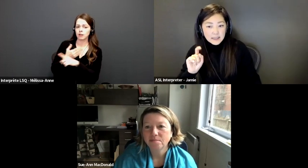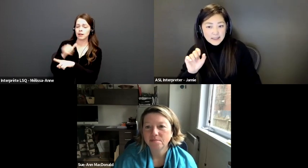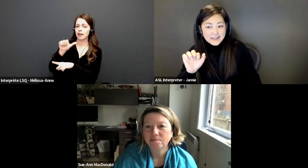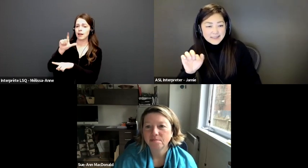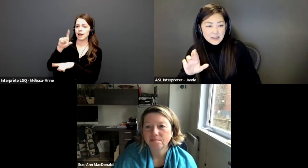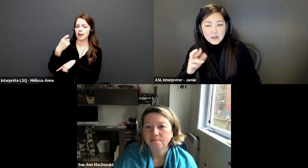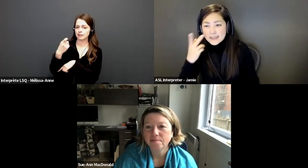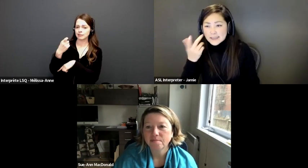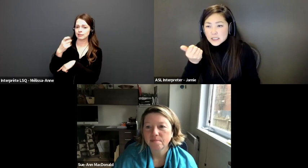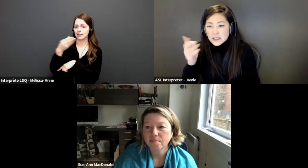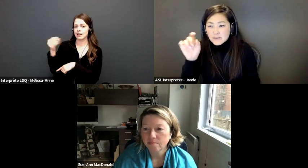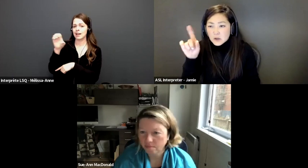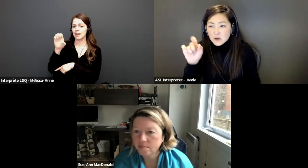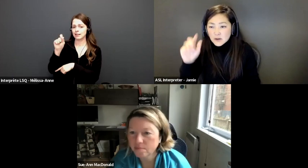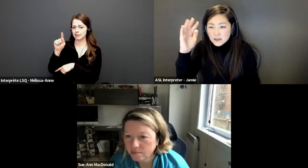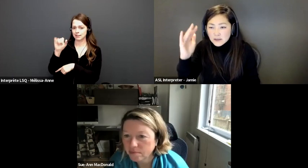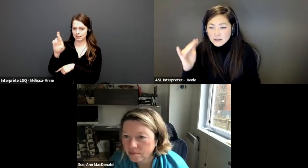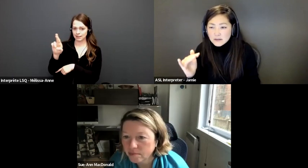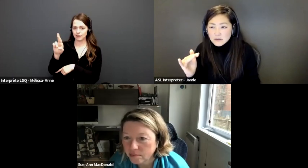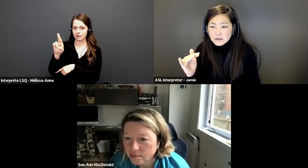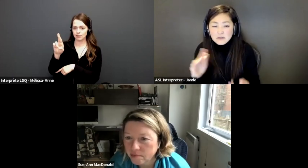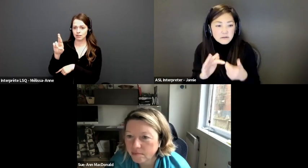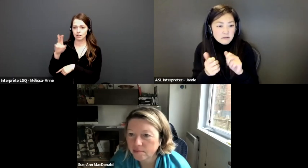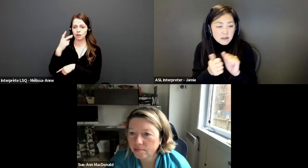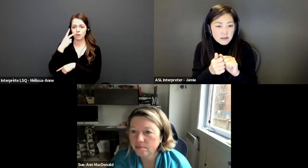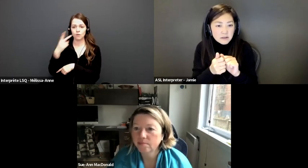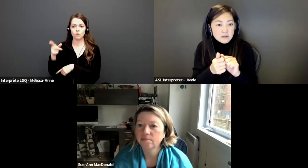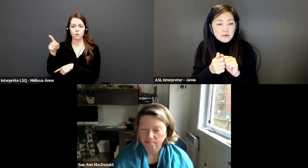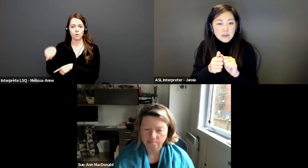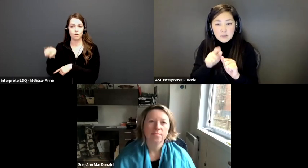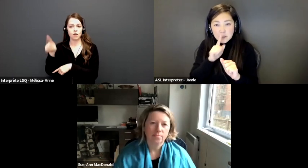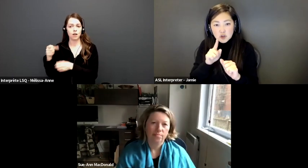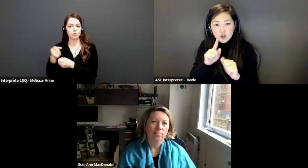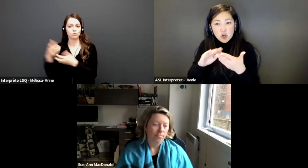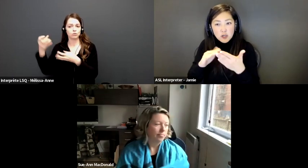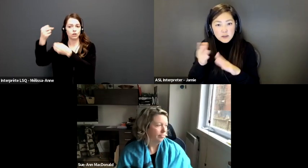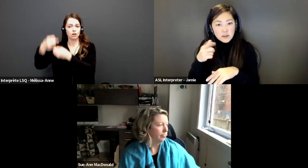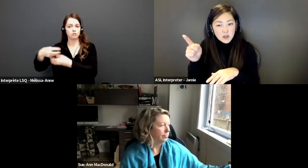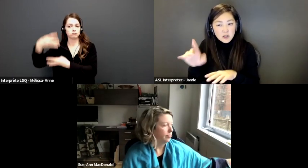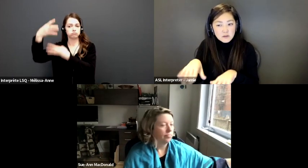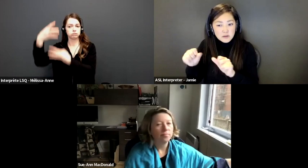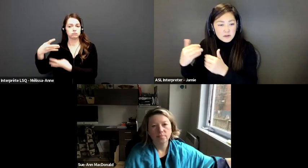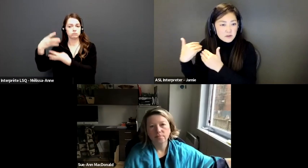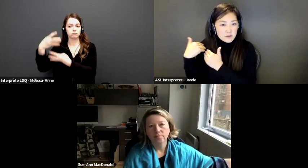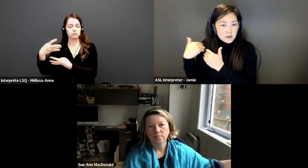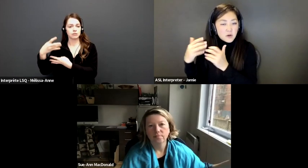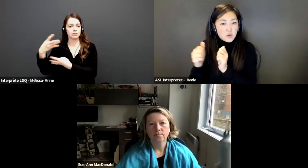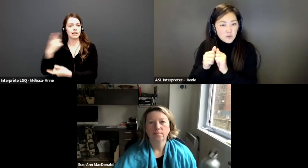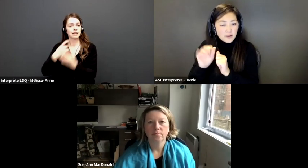asking essentially like, how do we hold municipalities accountable for their human rights